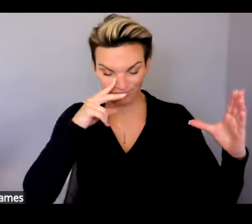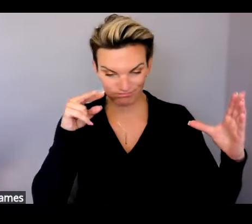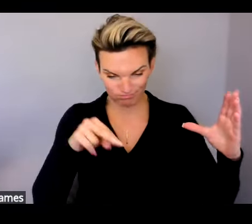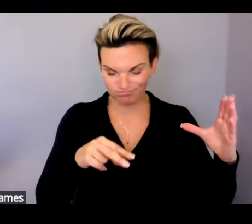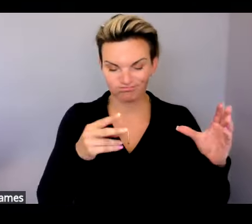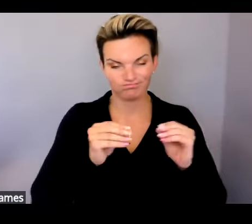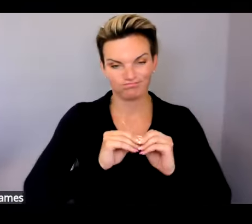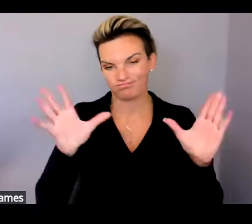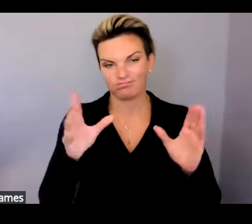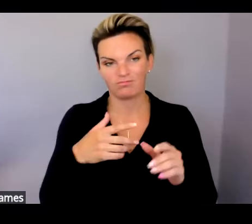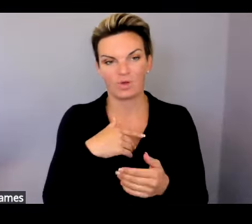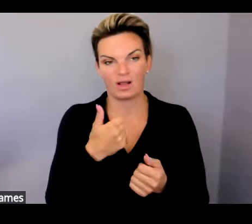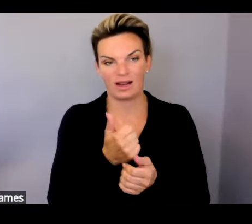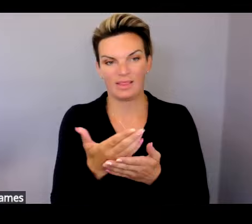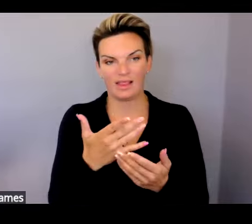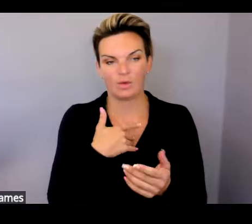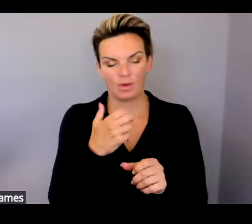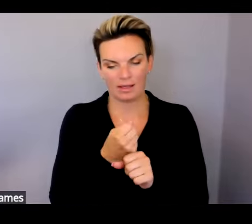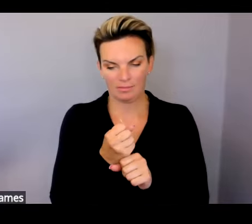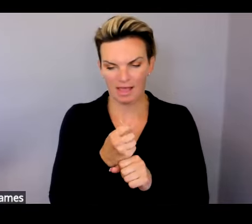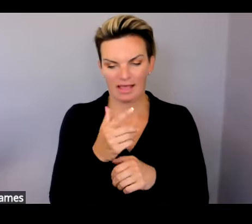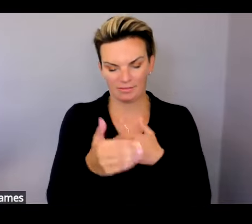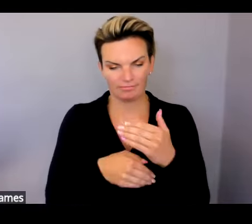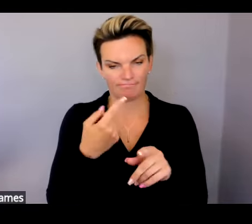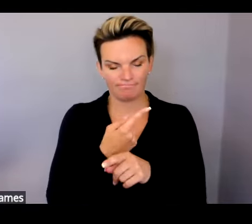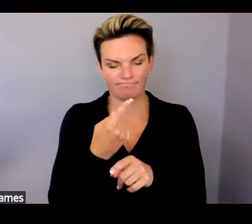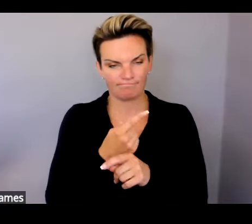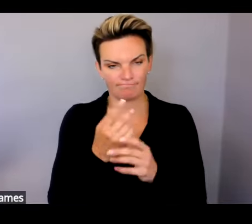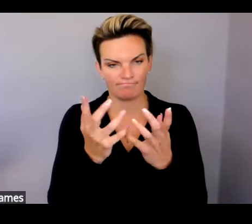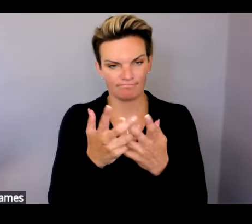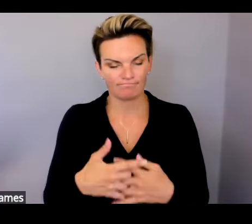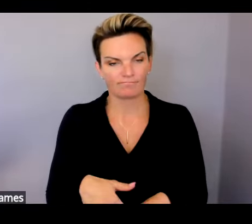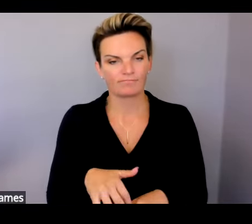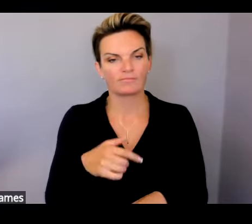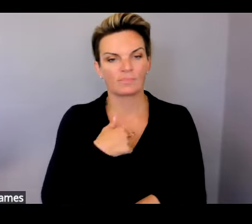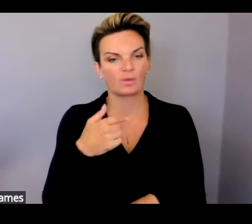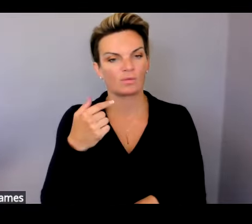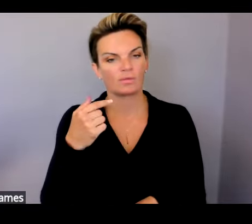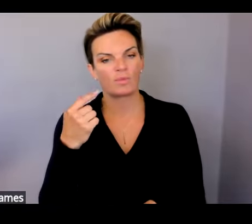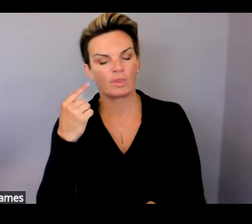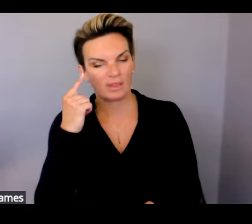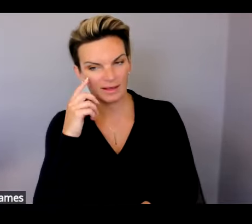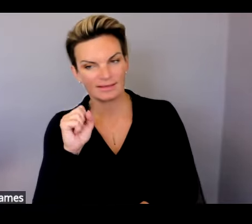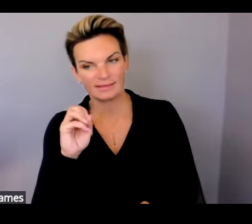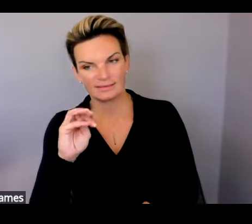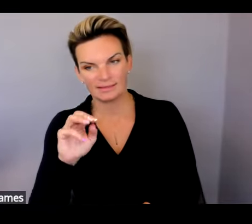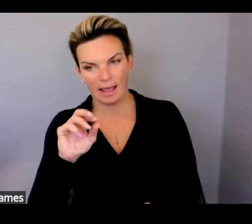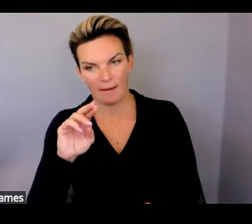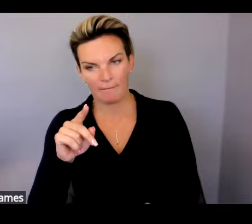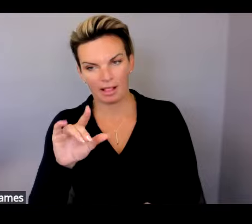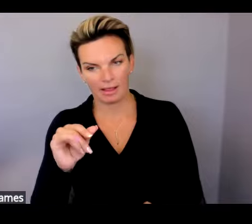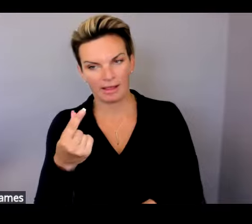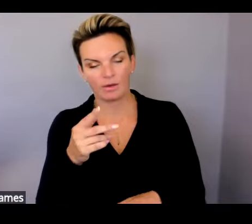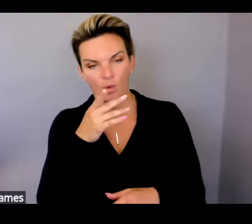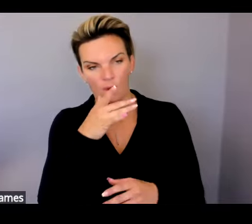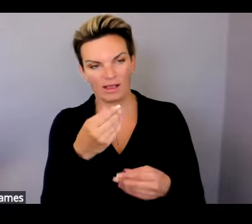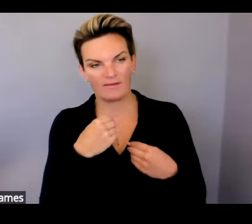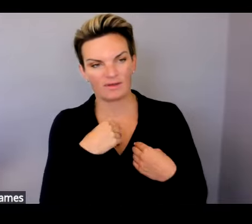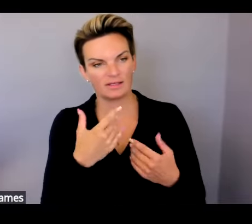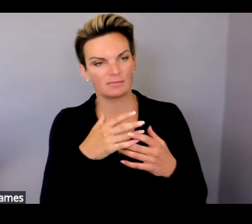steps we can take to make it logical, but Well, we do think that sampling is going to give us a much better handle on it. much